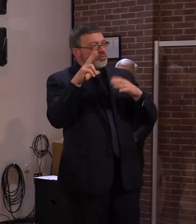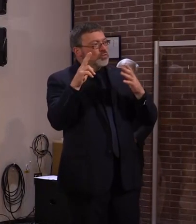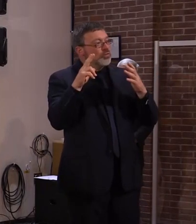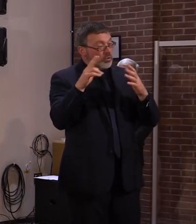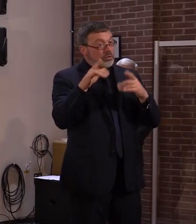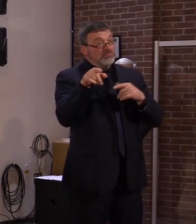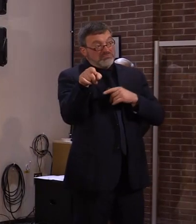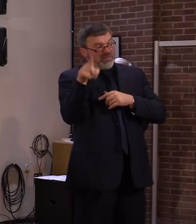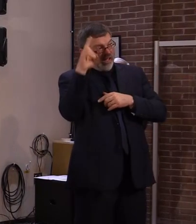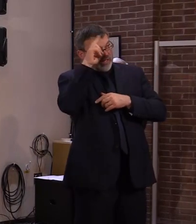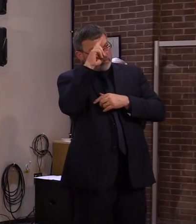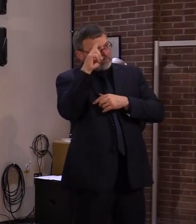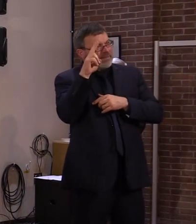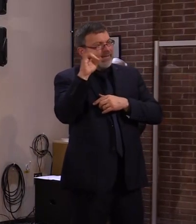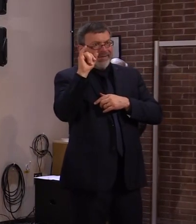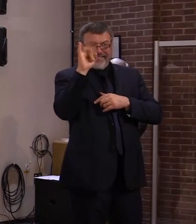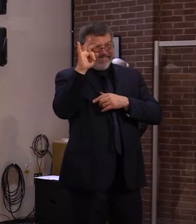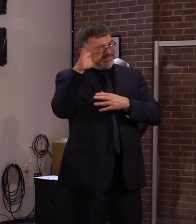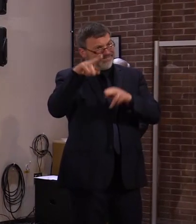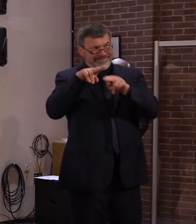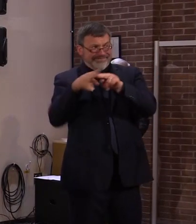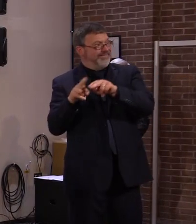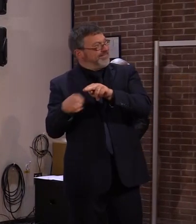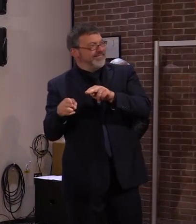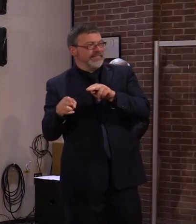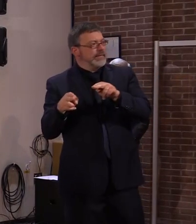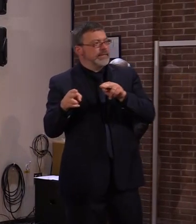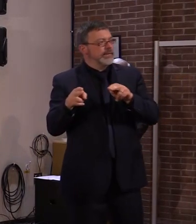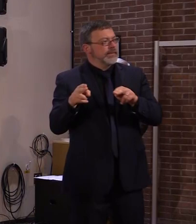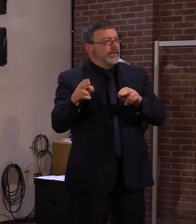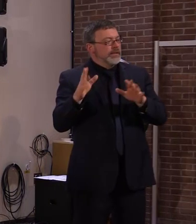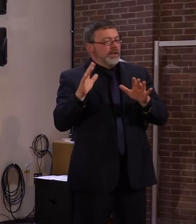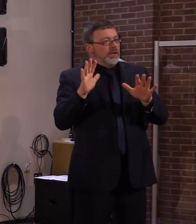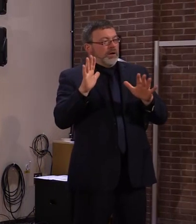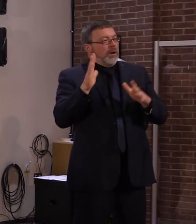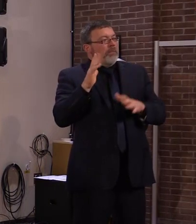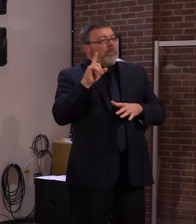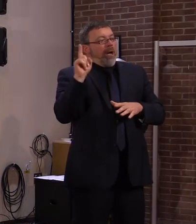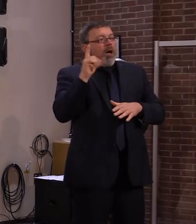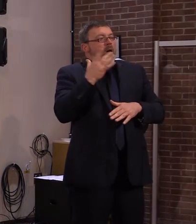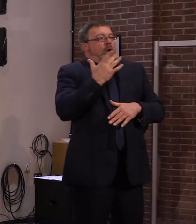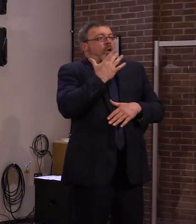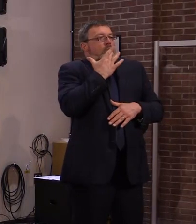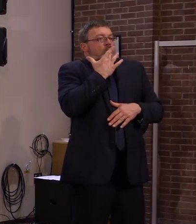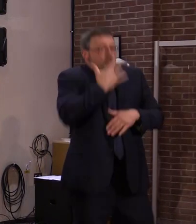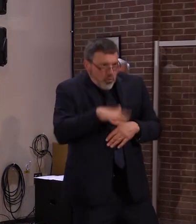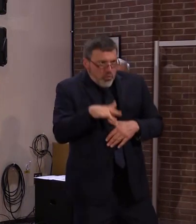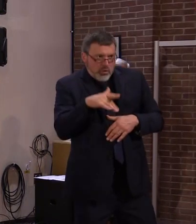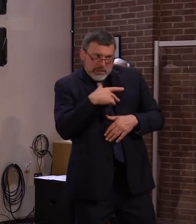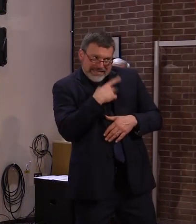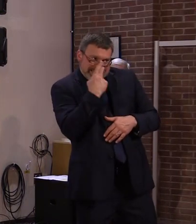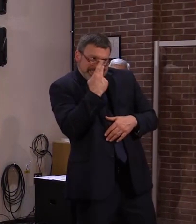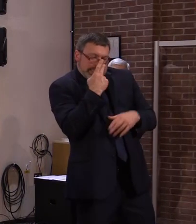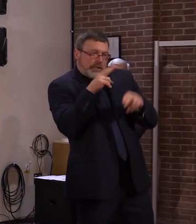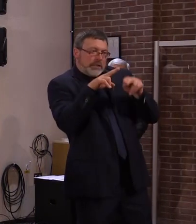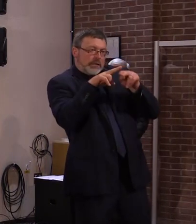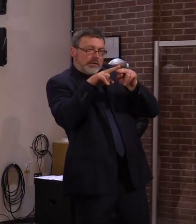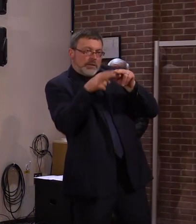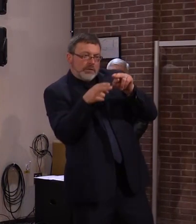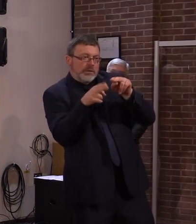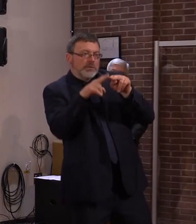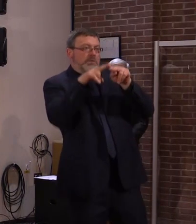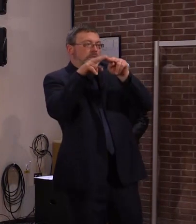doesn't decrease. Thankfully, we've seen them drop. We're back down to where we